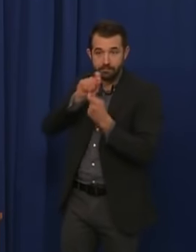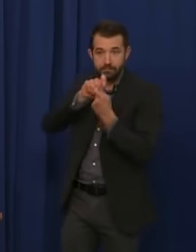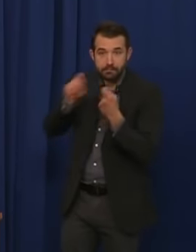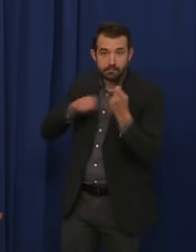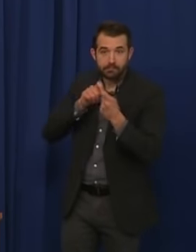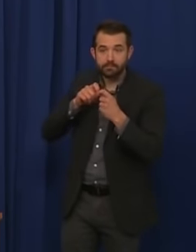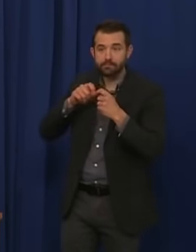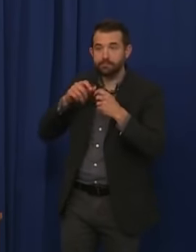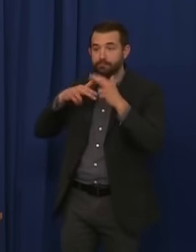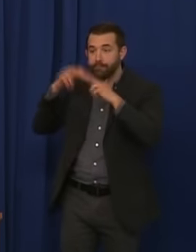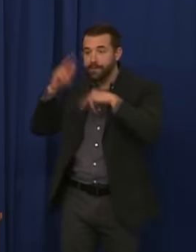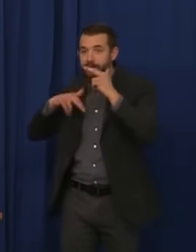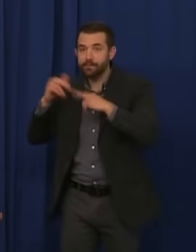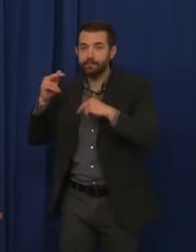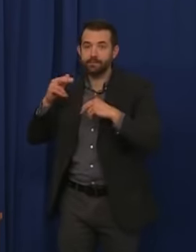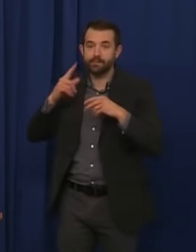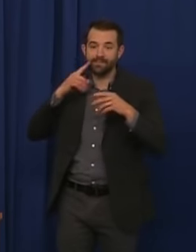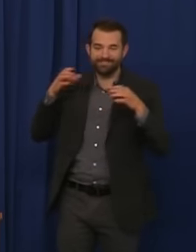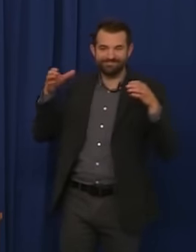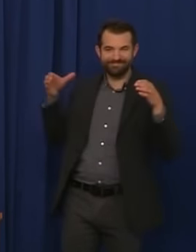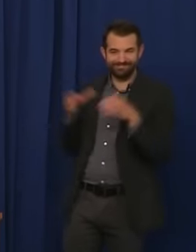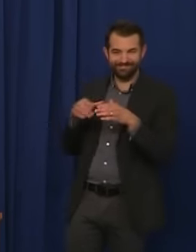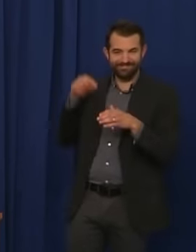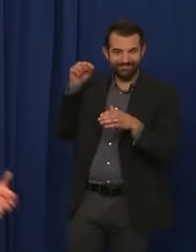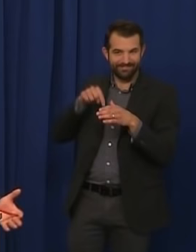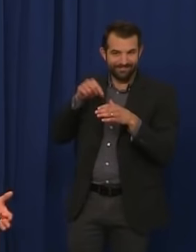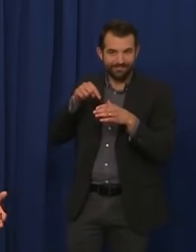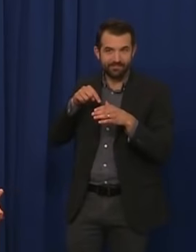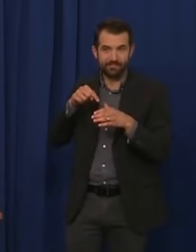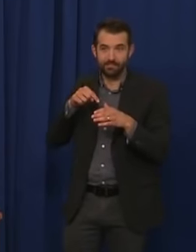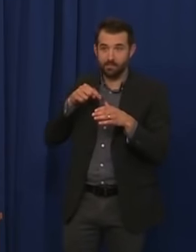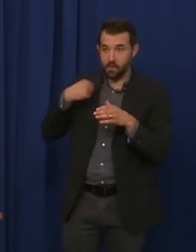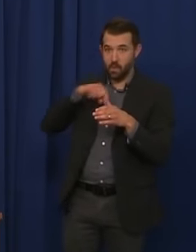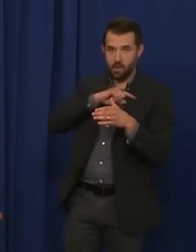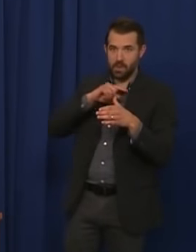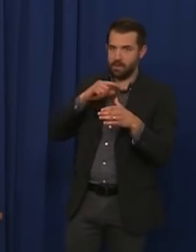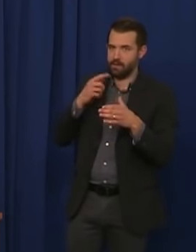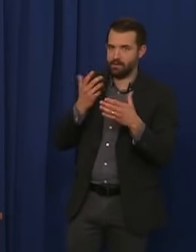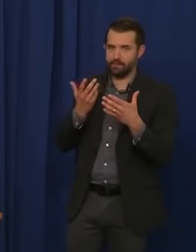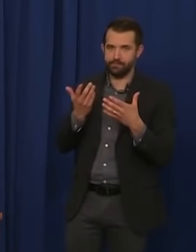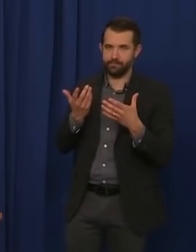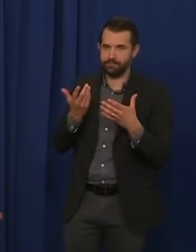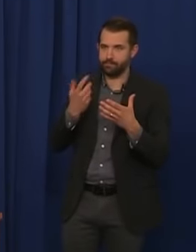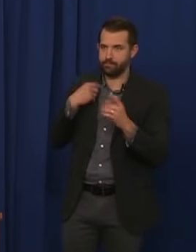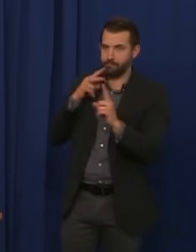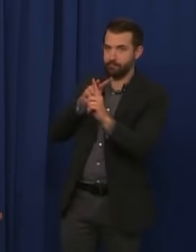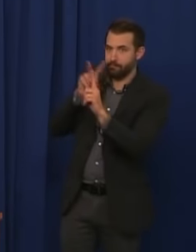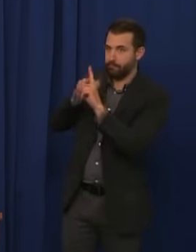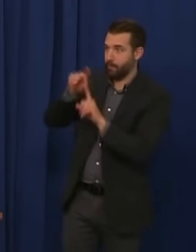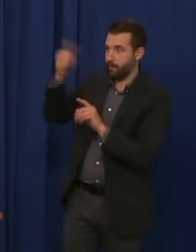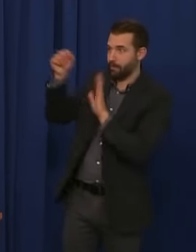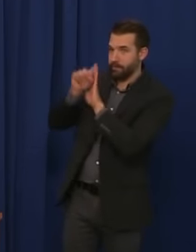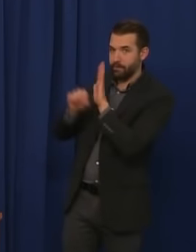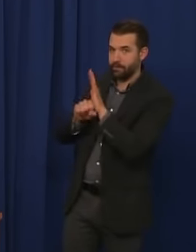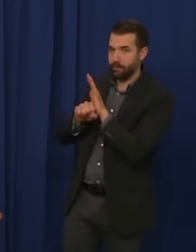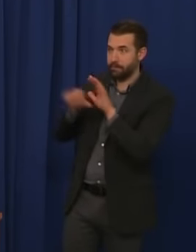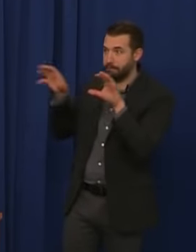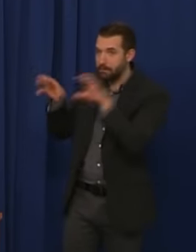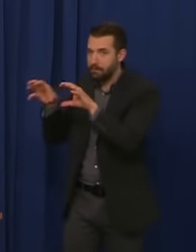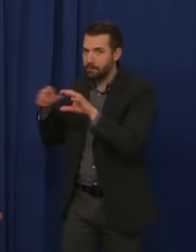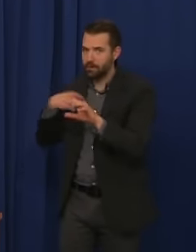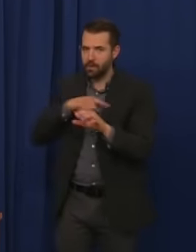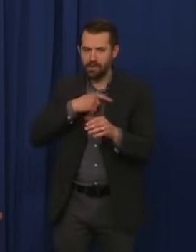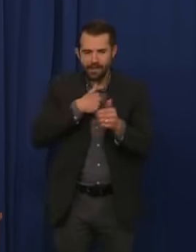a particular gathering, that's not something that we would outsource to another state's health department. We would be on top of that, our